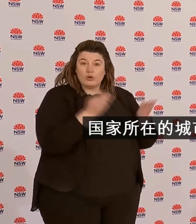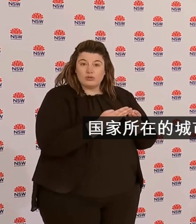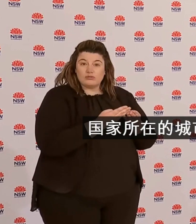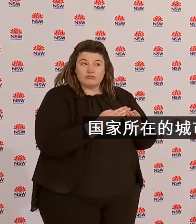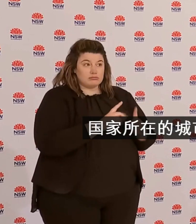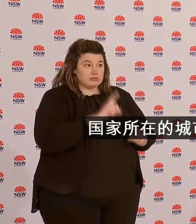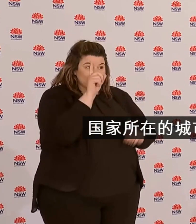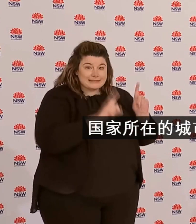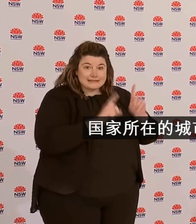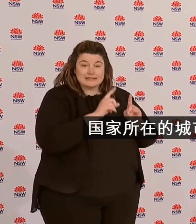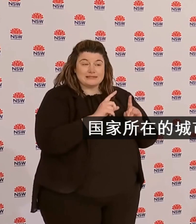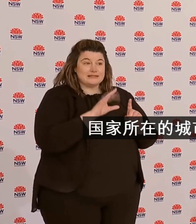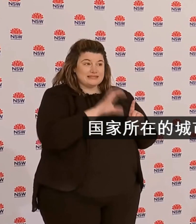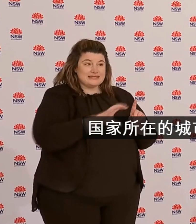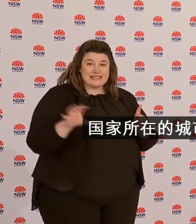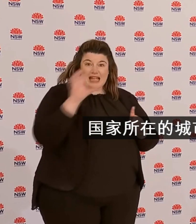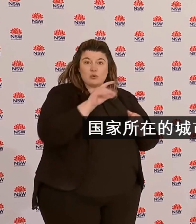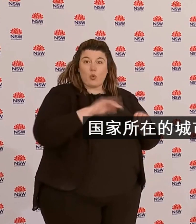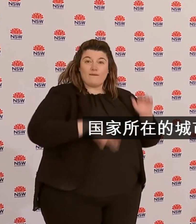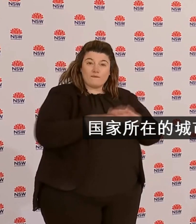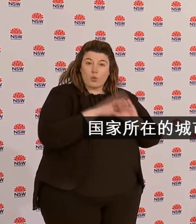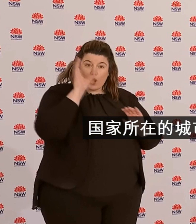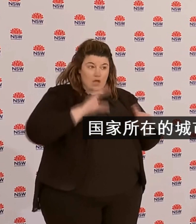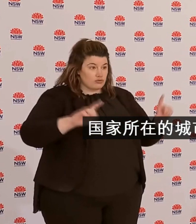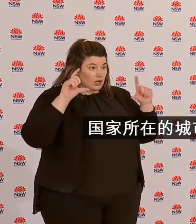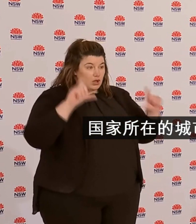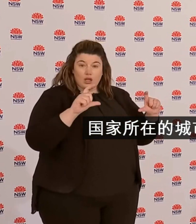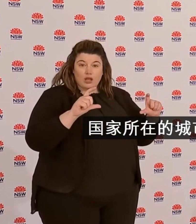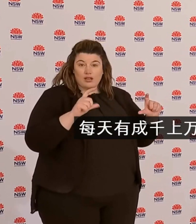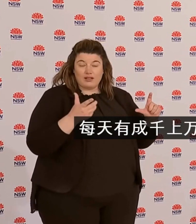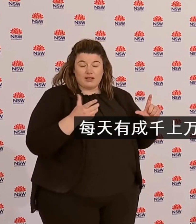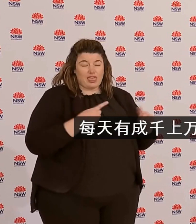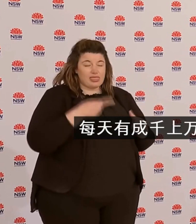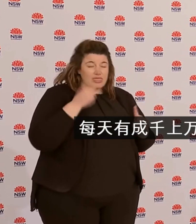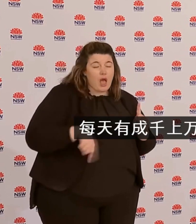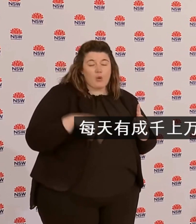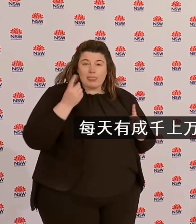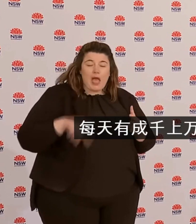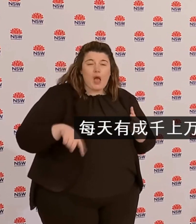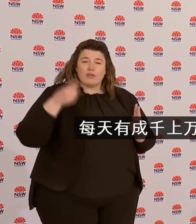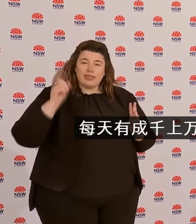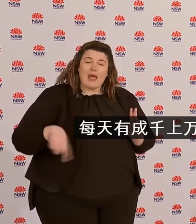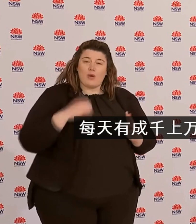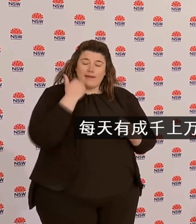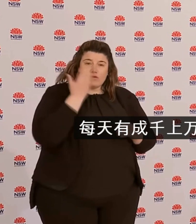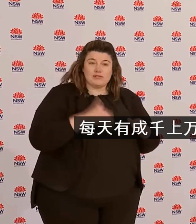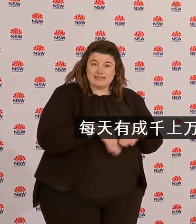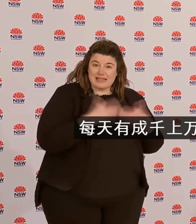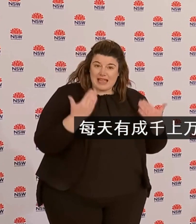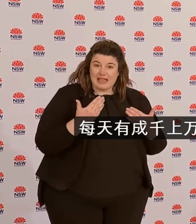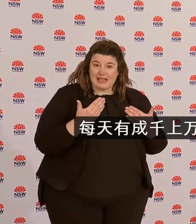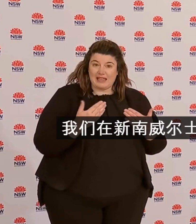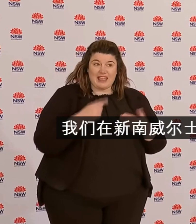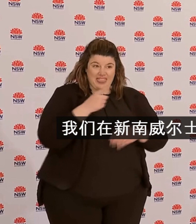where cities, where states, where nations have lost complete control, have thousands and thousands of cases a day with much